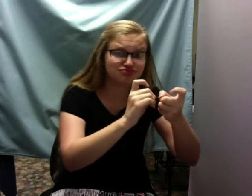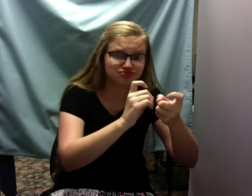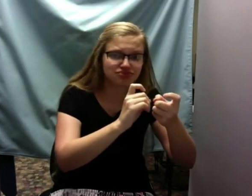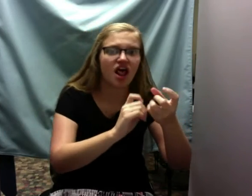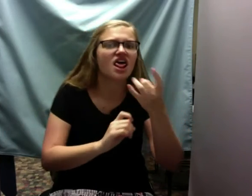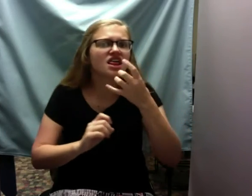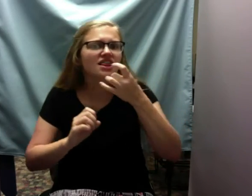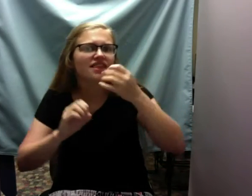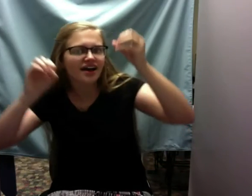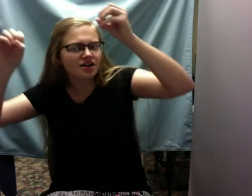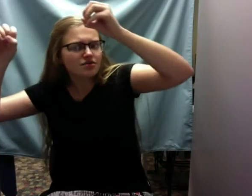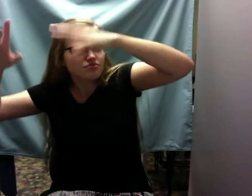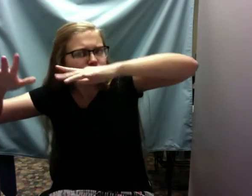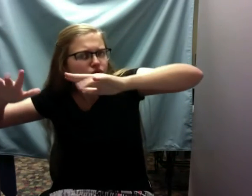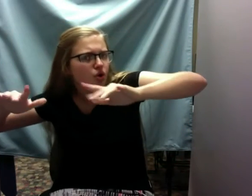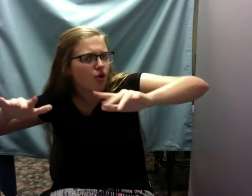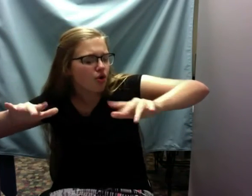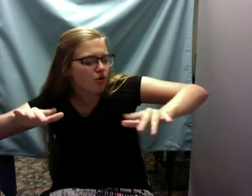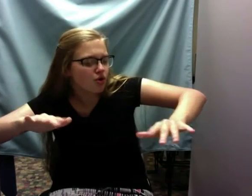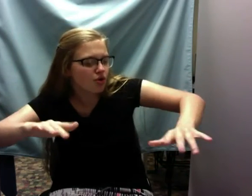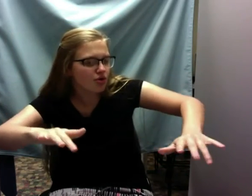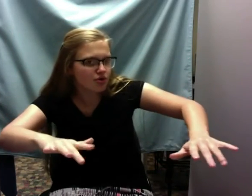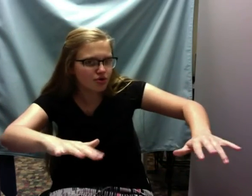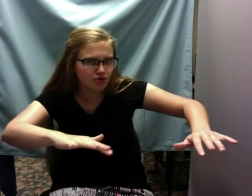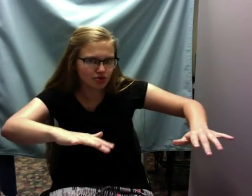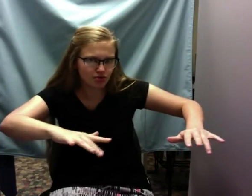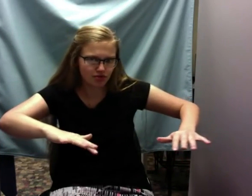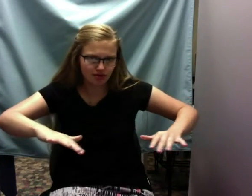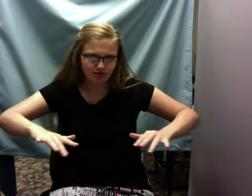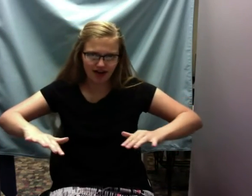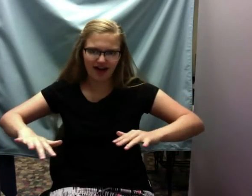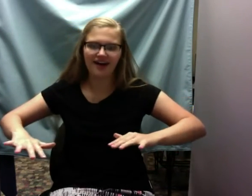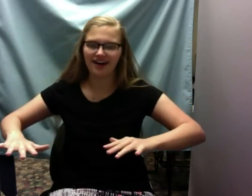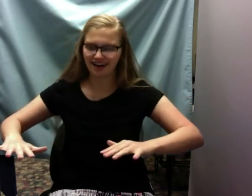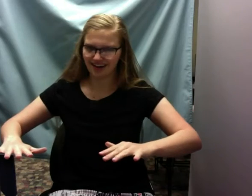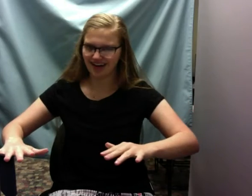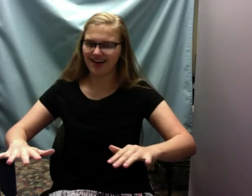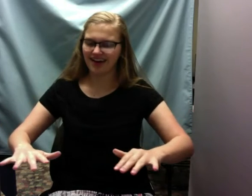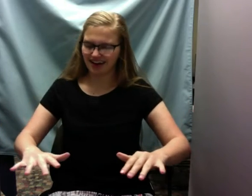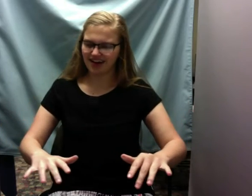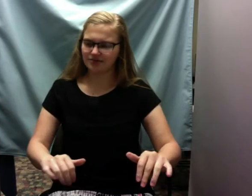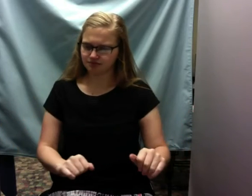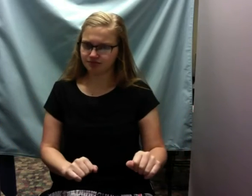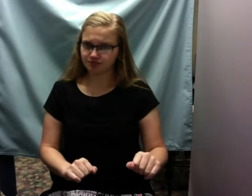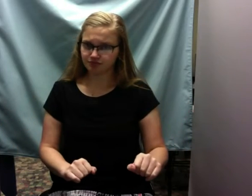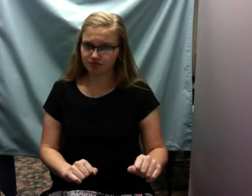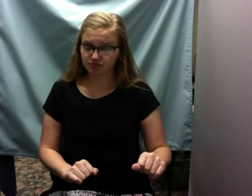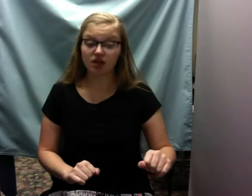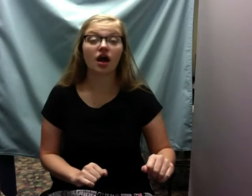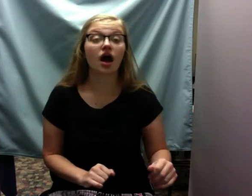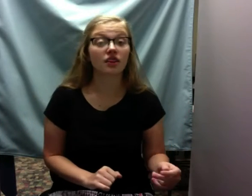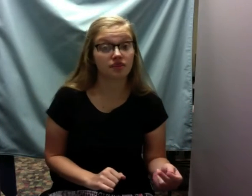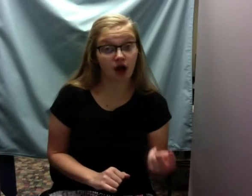in the firmament of the heaven, to give light upon the earth." And it was so. And God made two